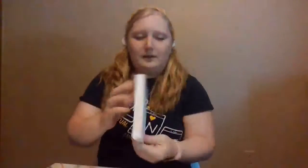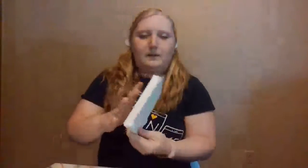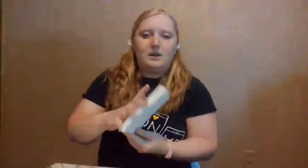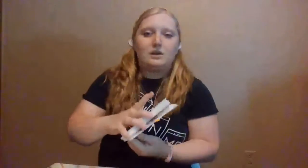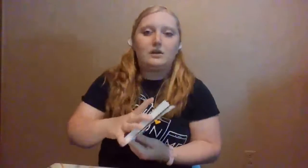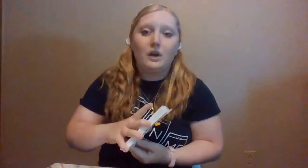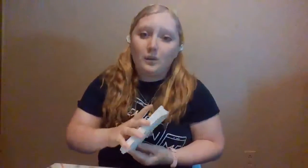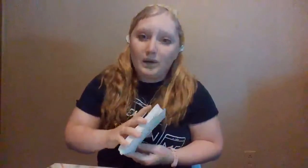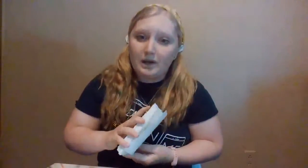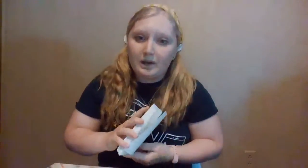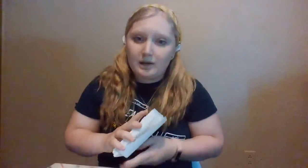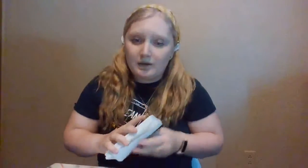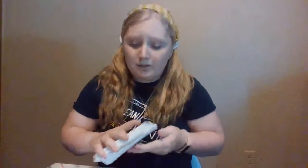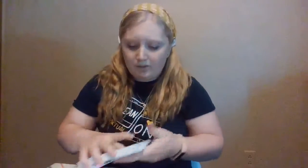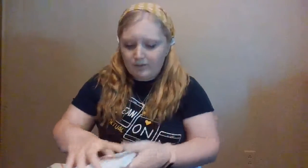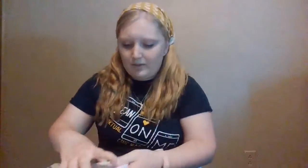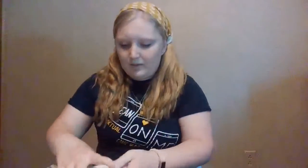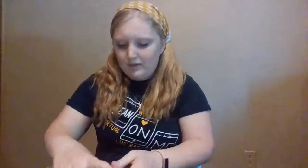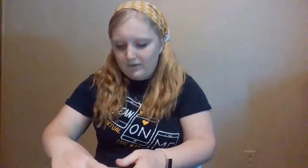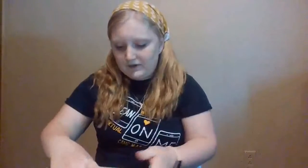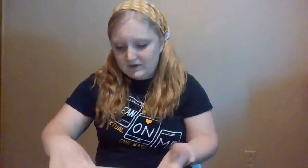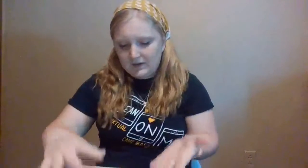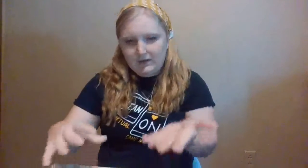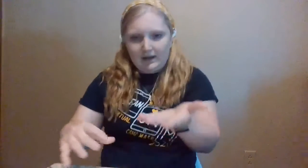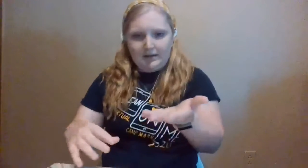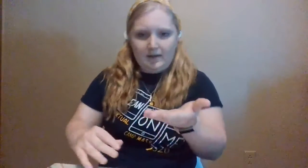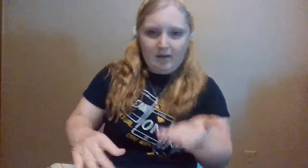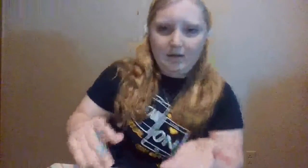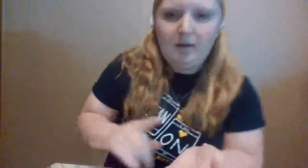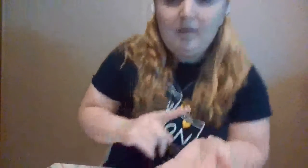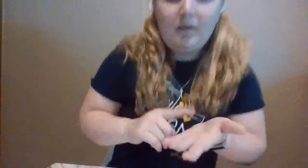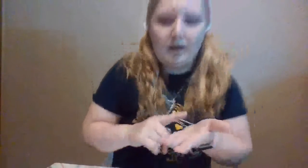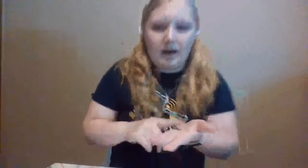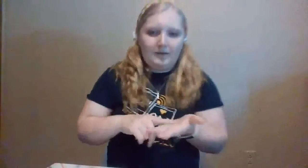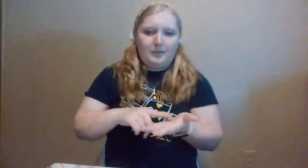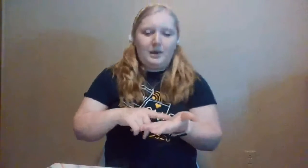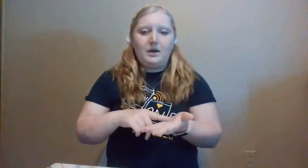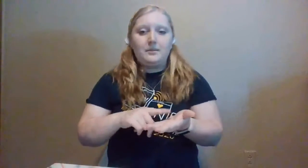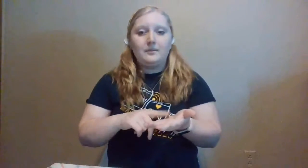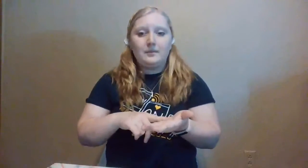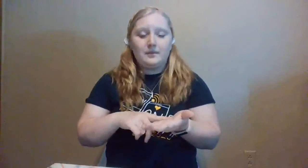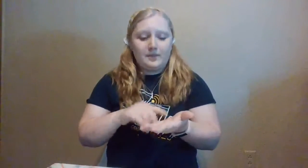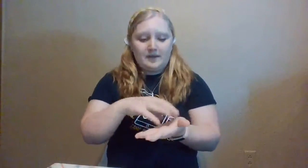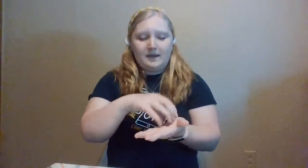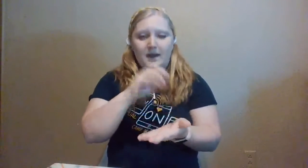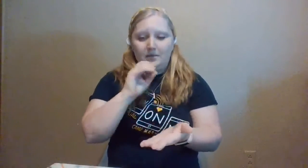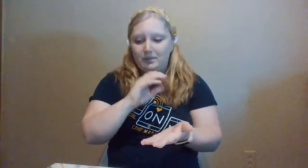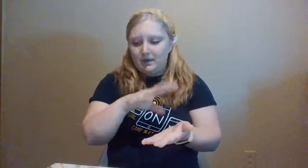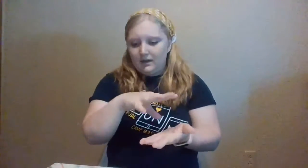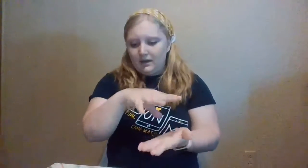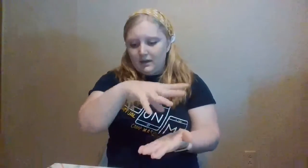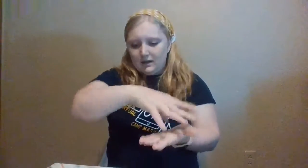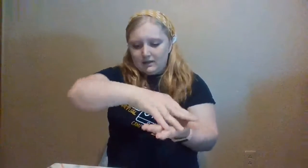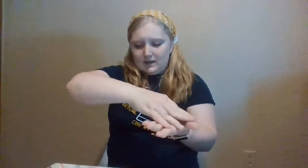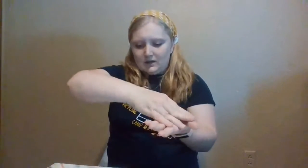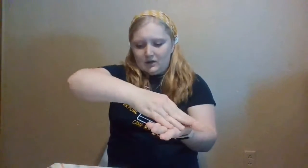Student. So what you're going to do for student, so you're going to have your palm facing up. And then you're